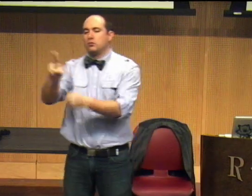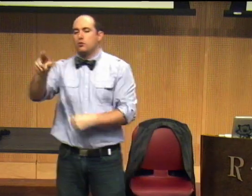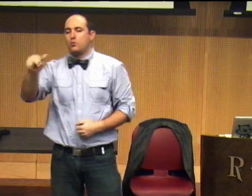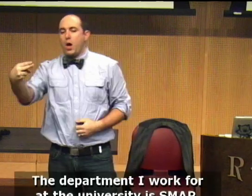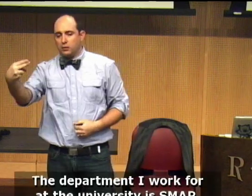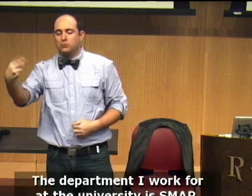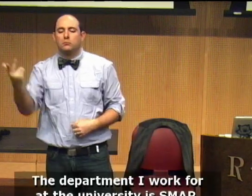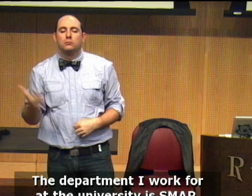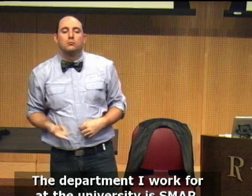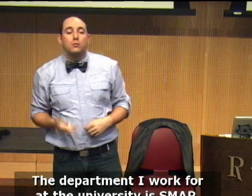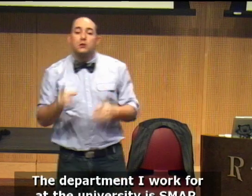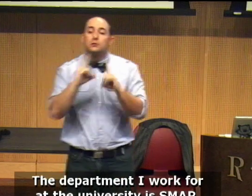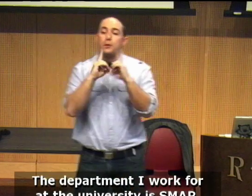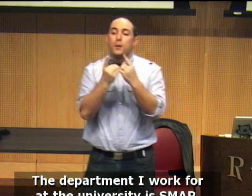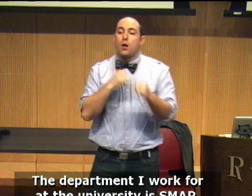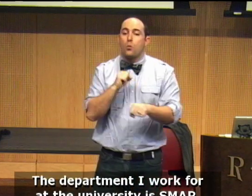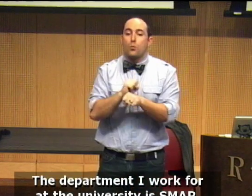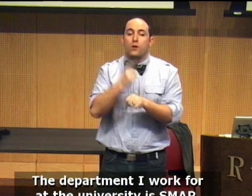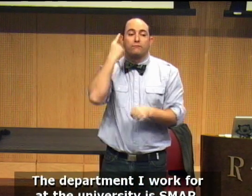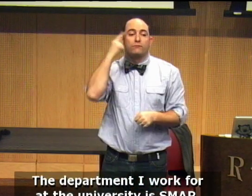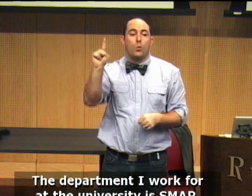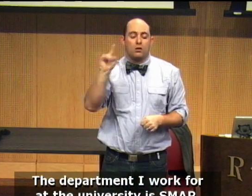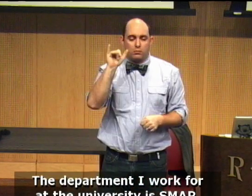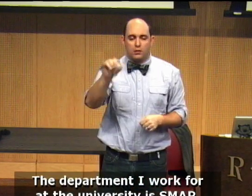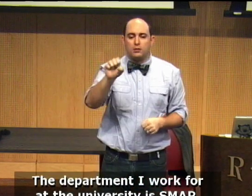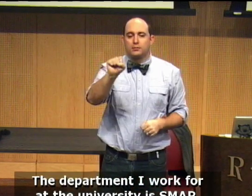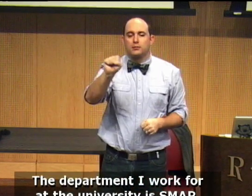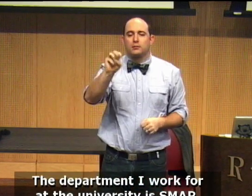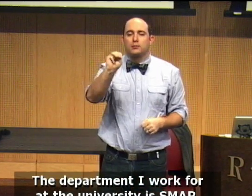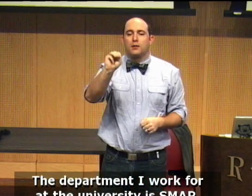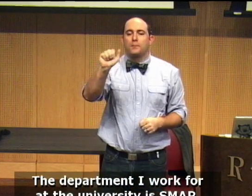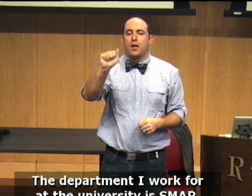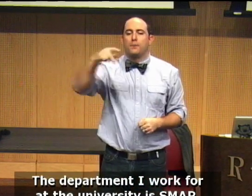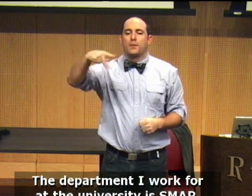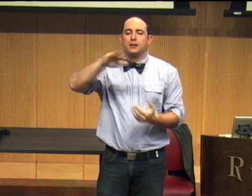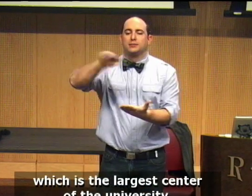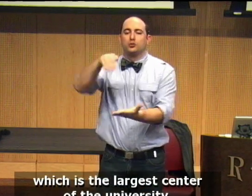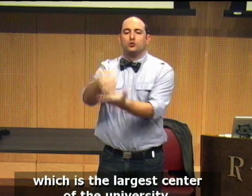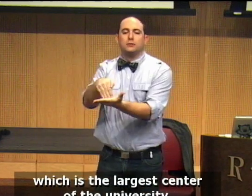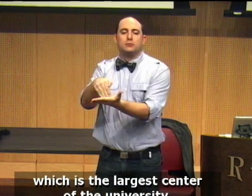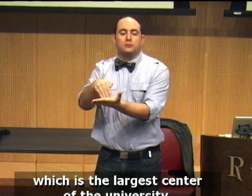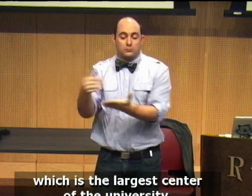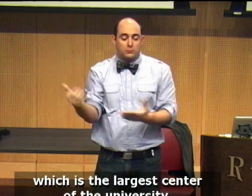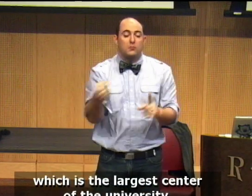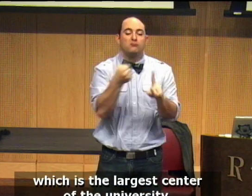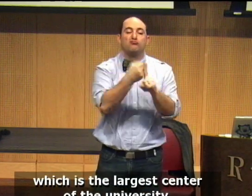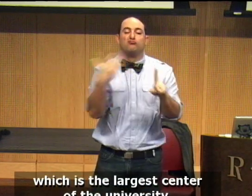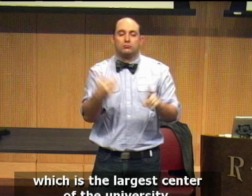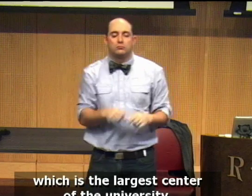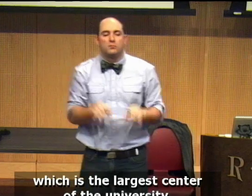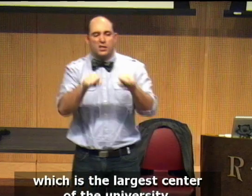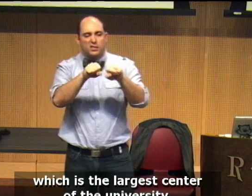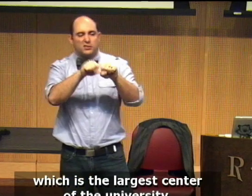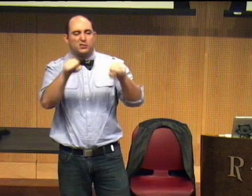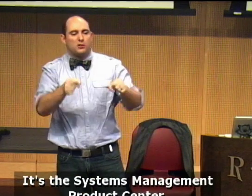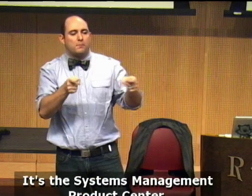The department I work for at the university is SMAP, which is the largest center of the university. It's the